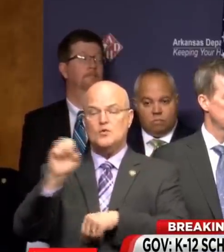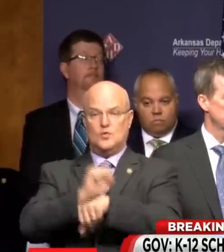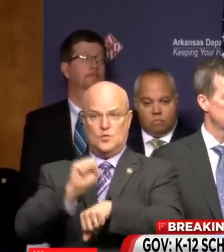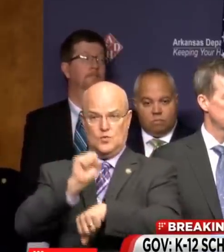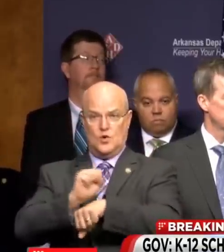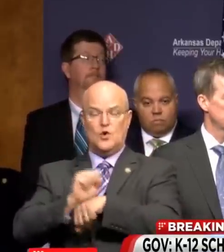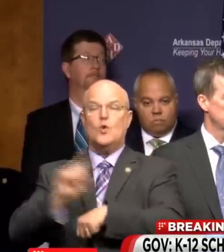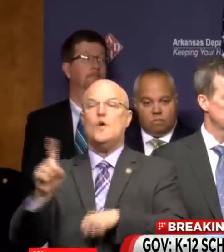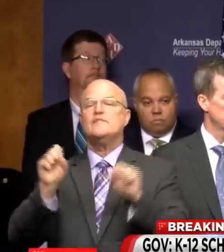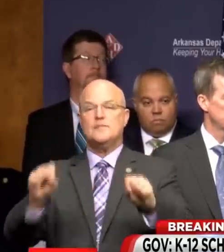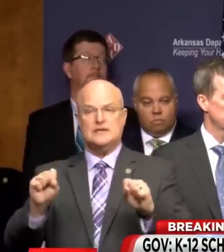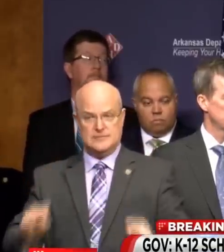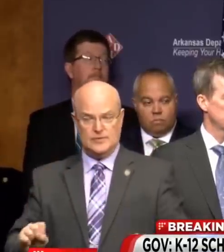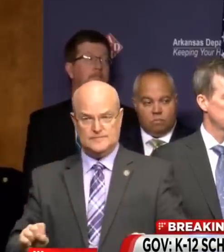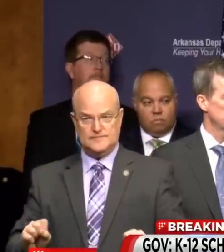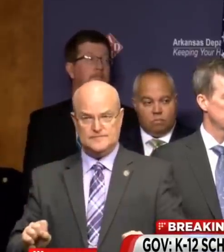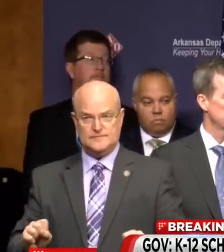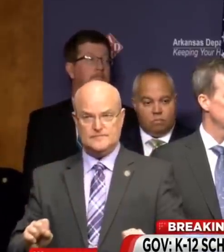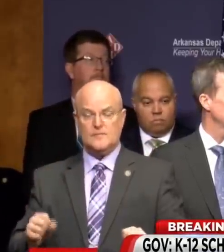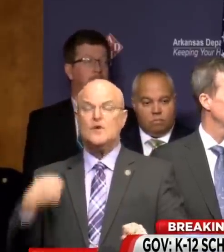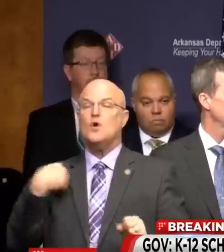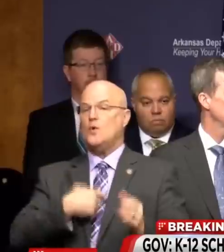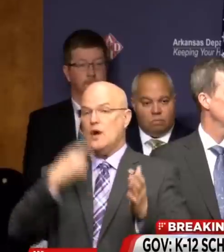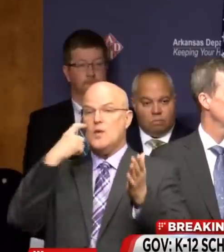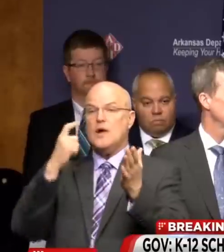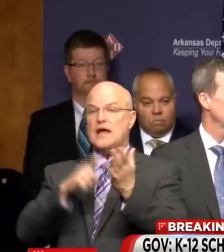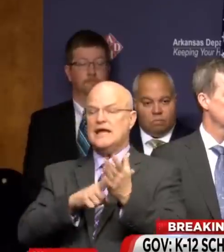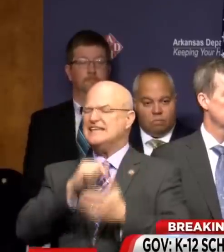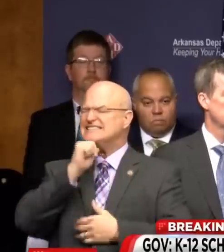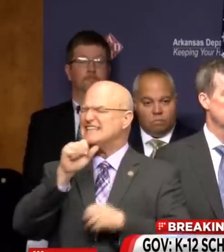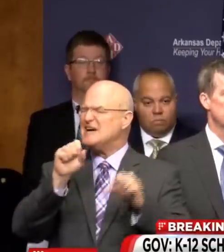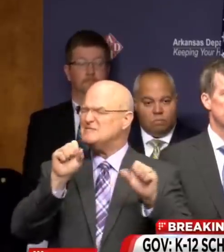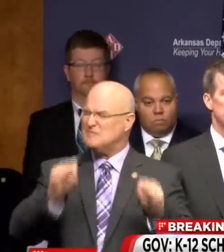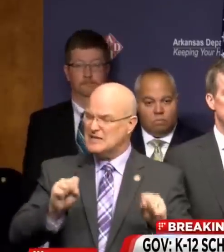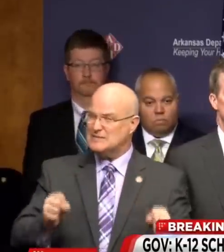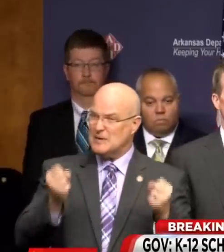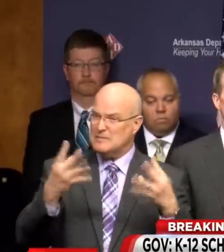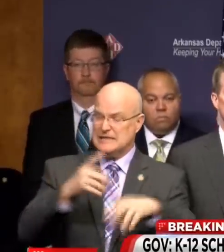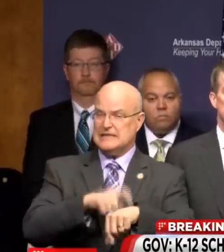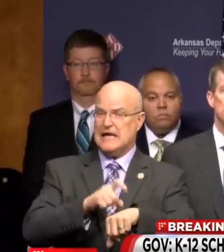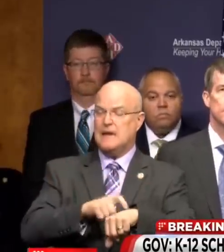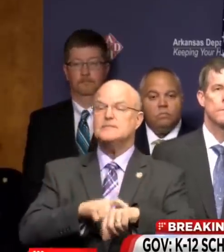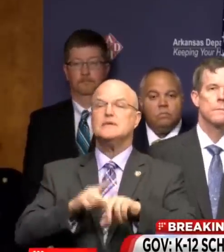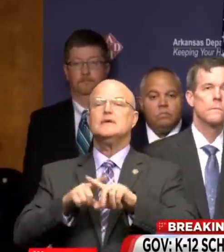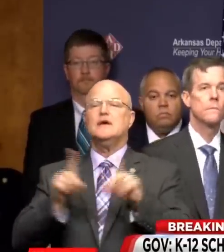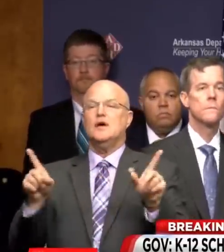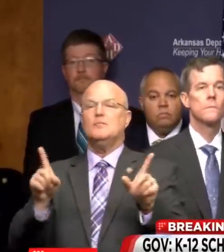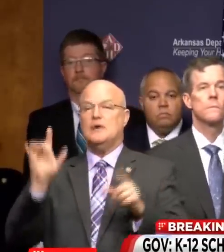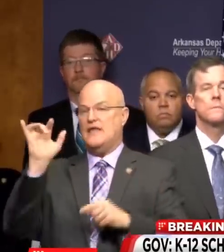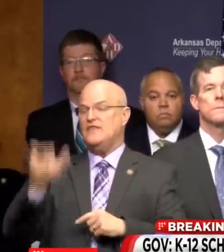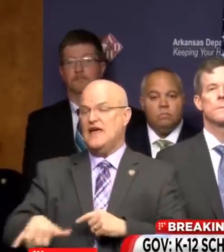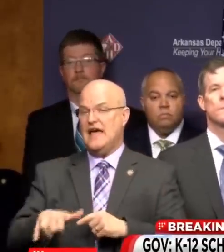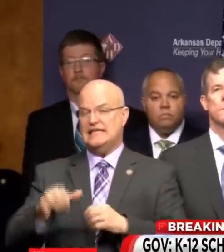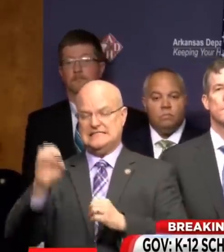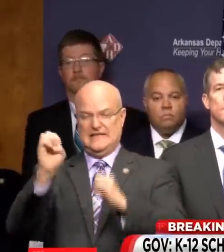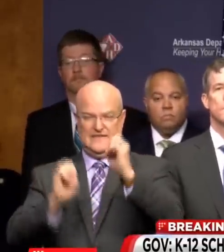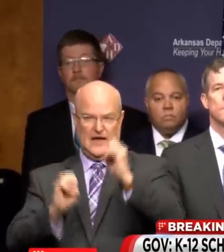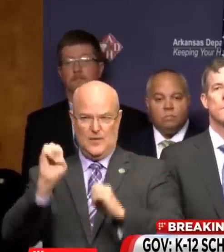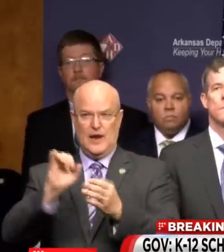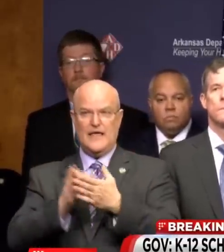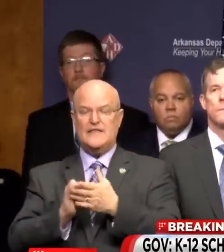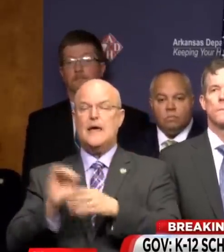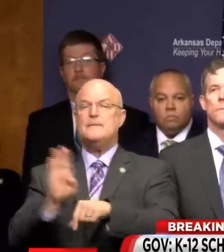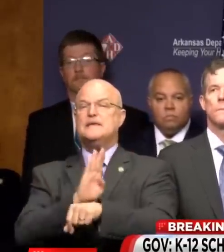or remote work wherever possible. We recognize that's not possible in many circumstances, but those are the evaluations